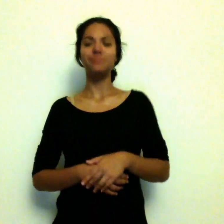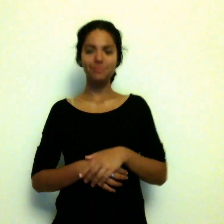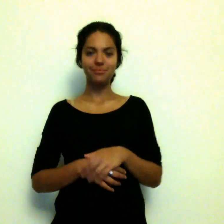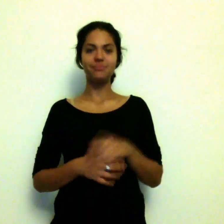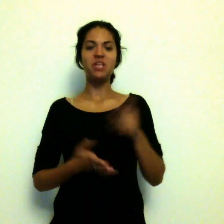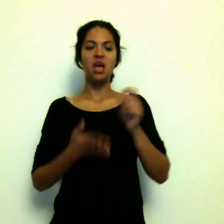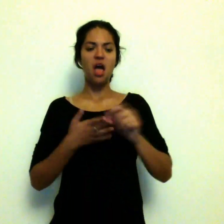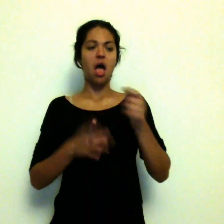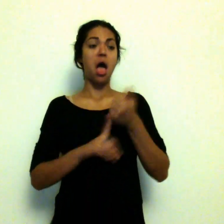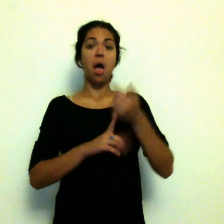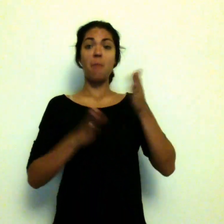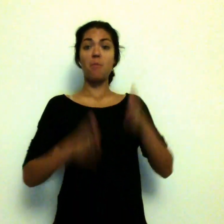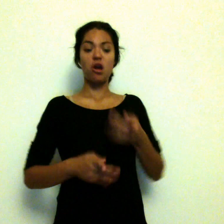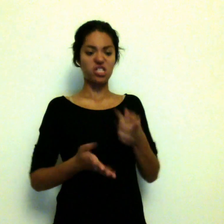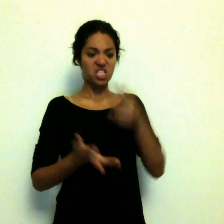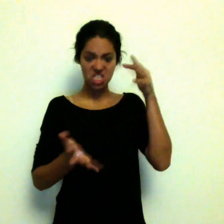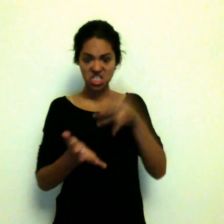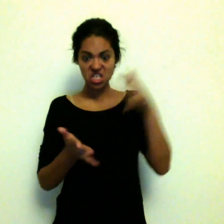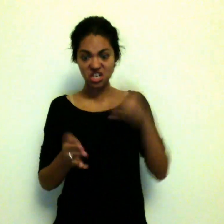he chucked math and took up divinity.